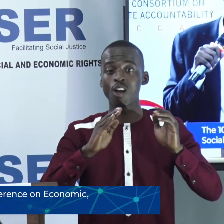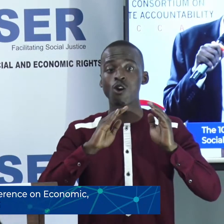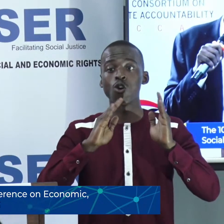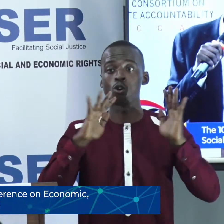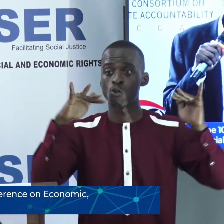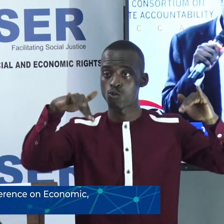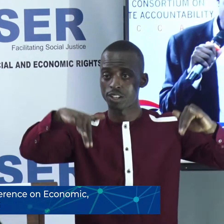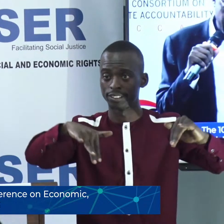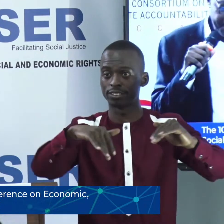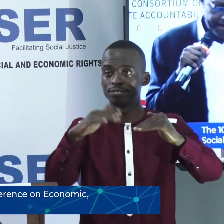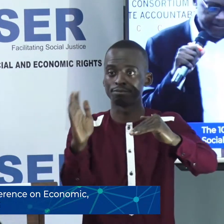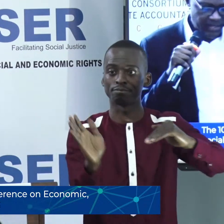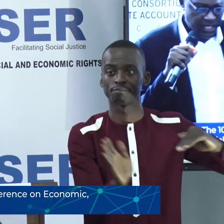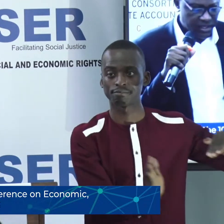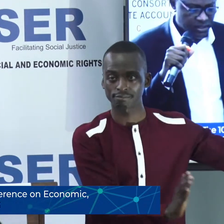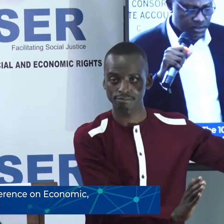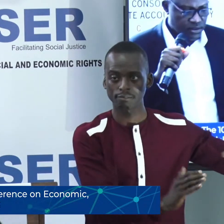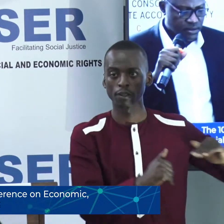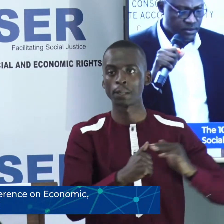conference.